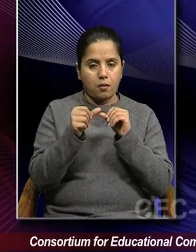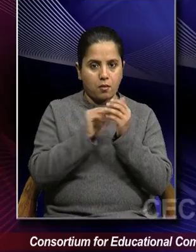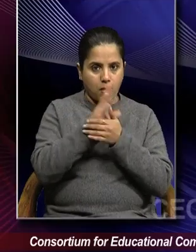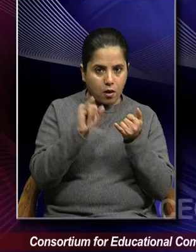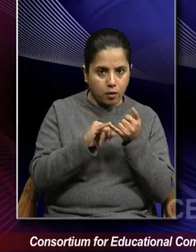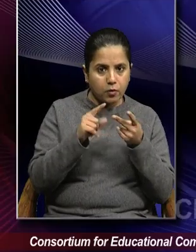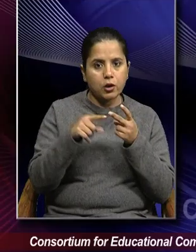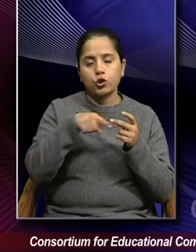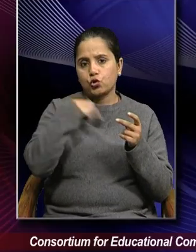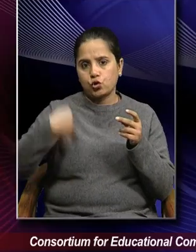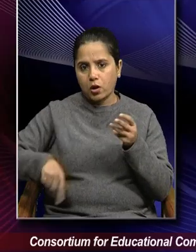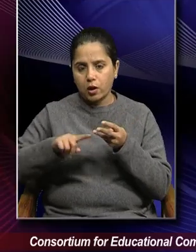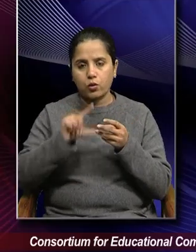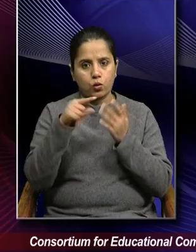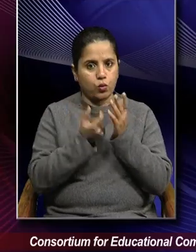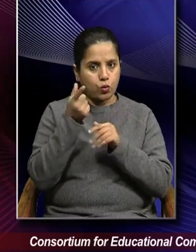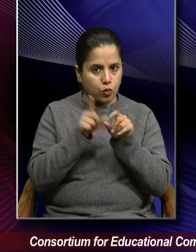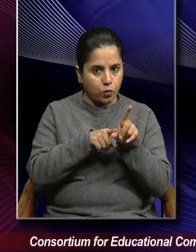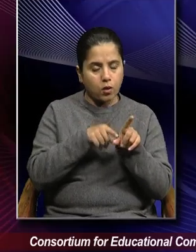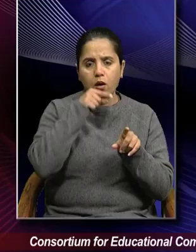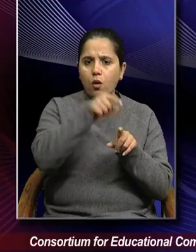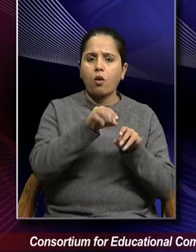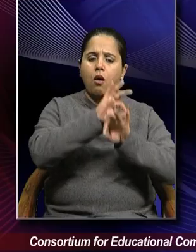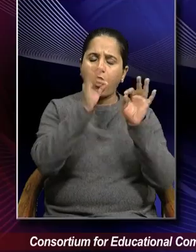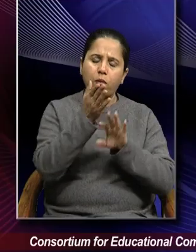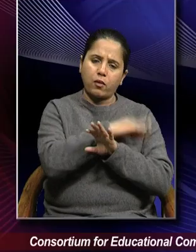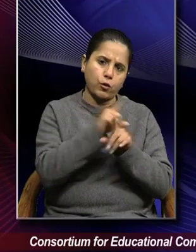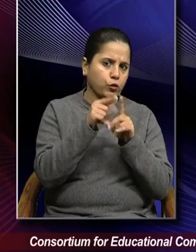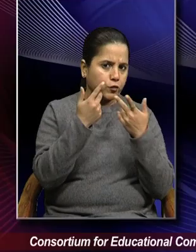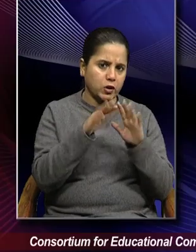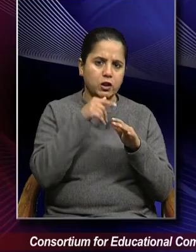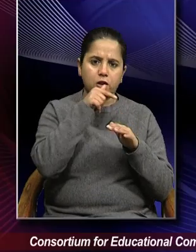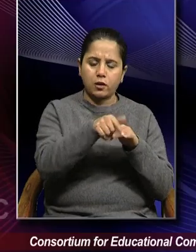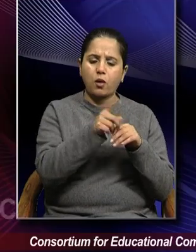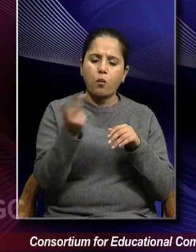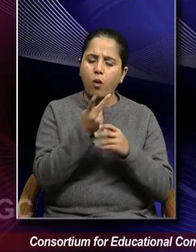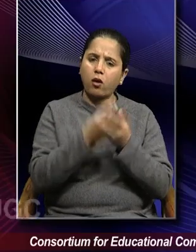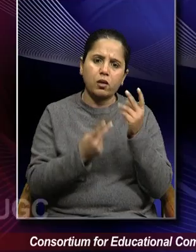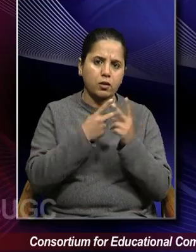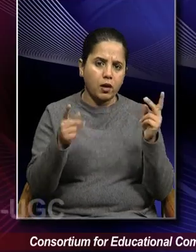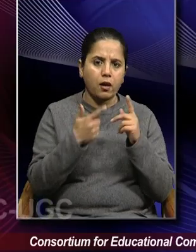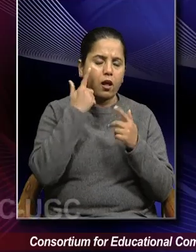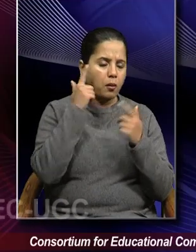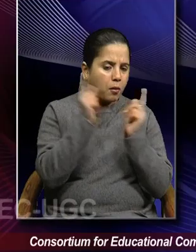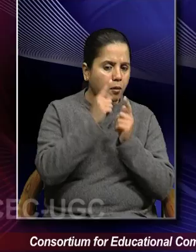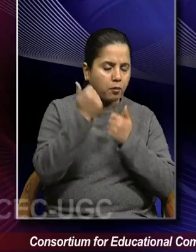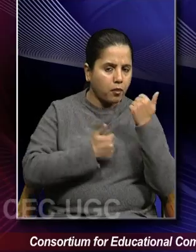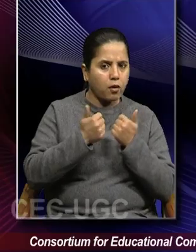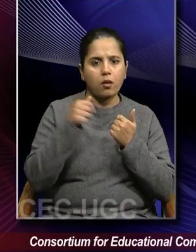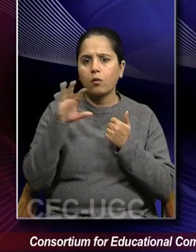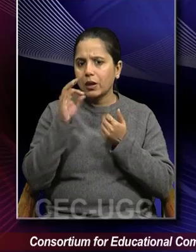Uruguay and China, they have already conducted it, they have already implemented it in pilot mode, and